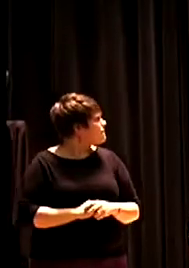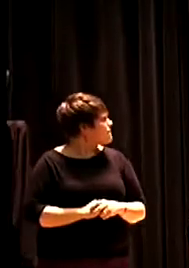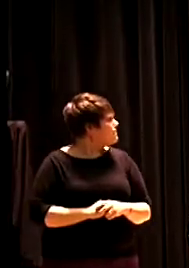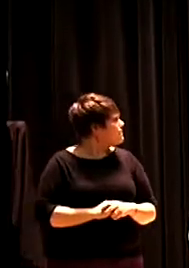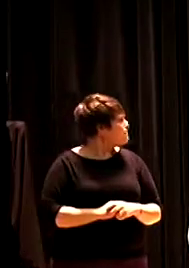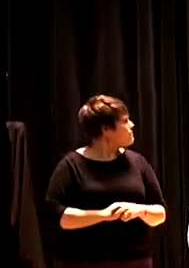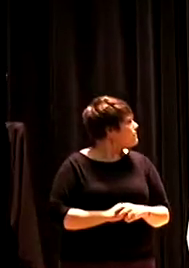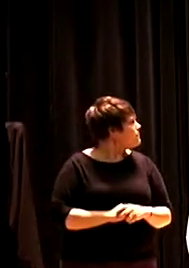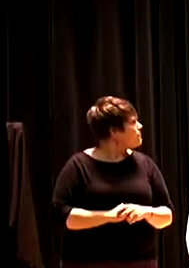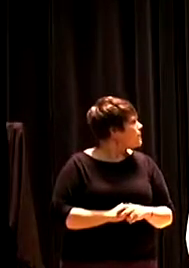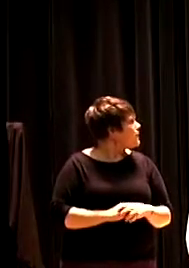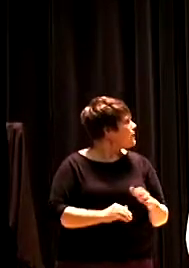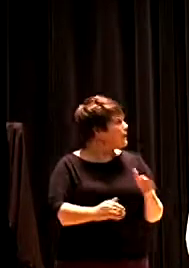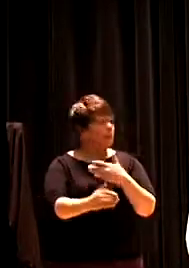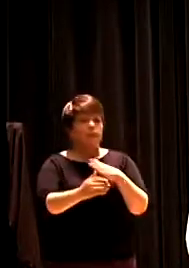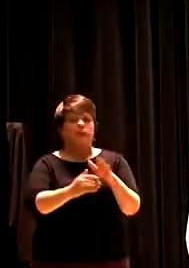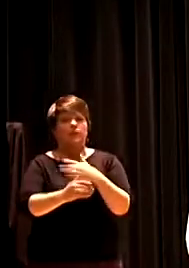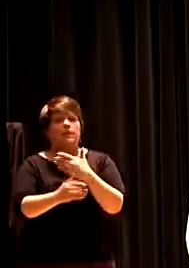sea.